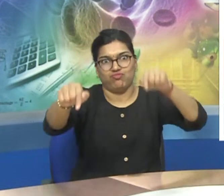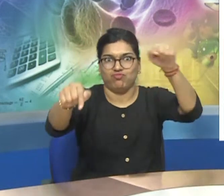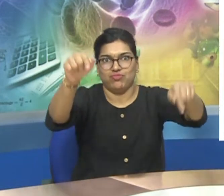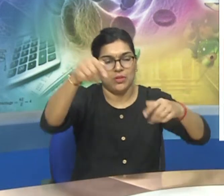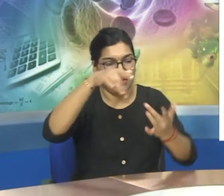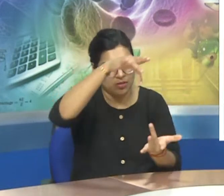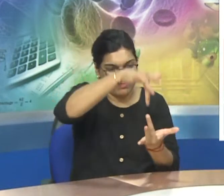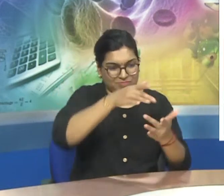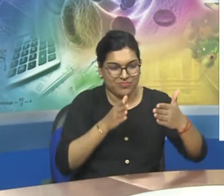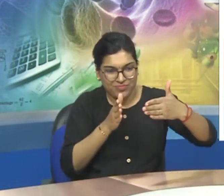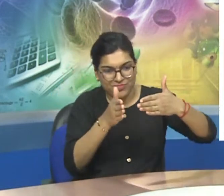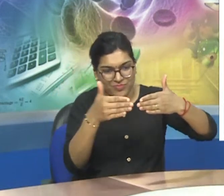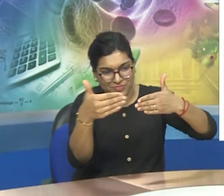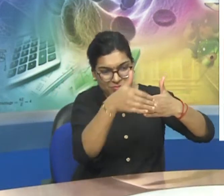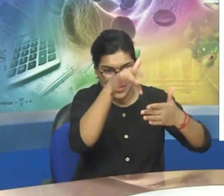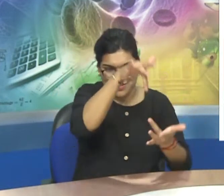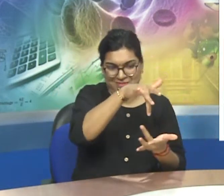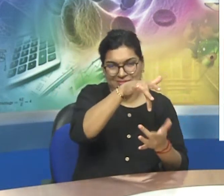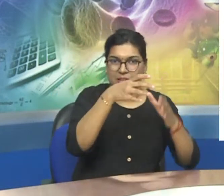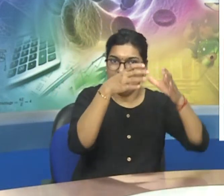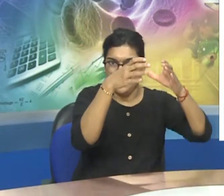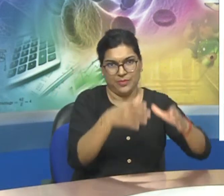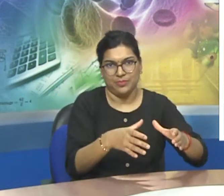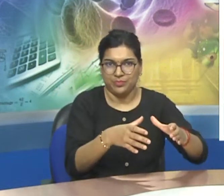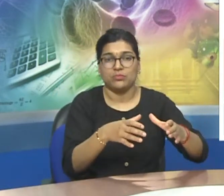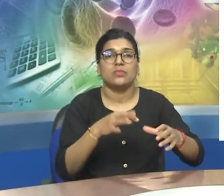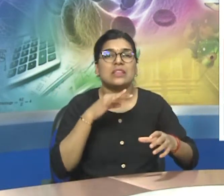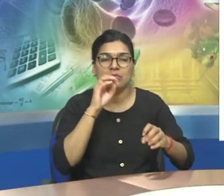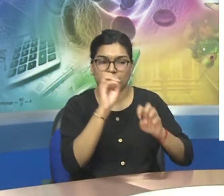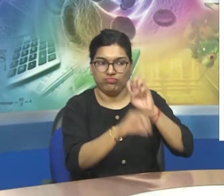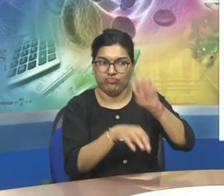either in front of clinics or in the street corners